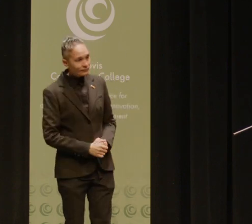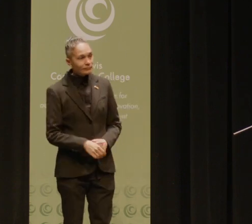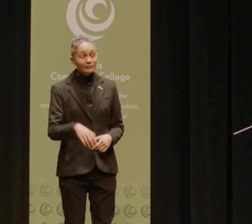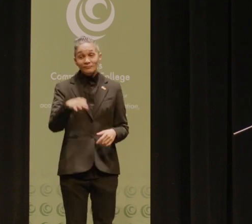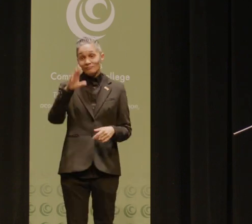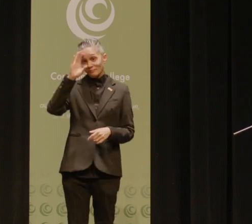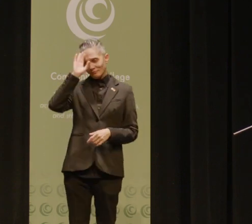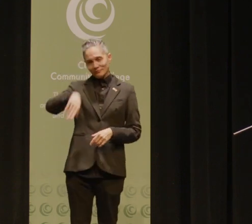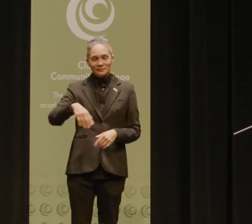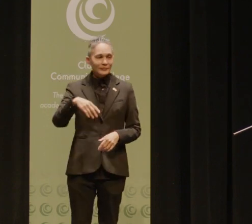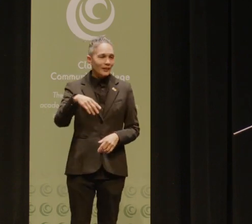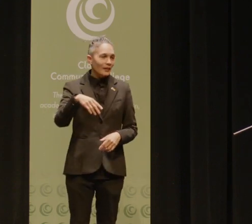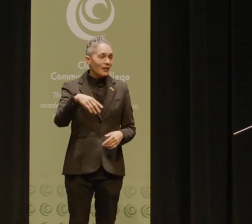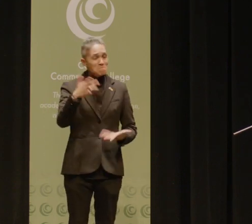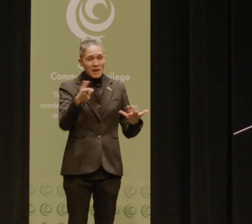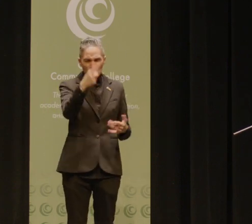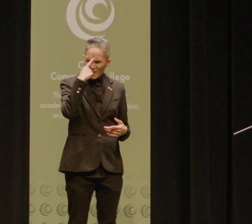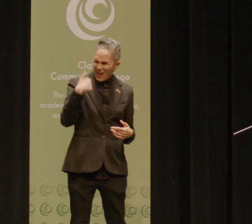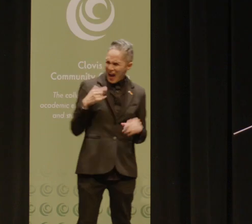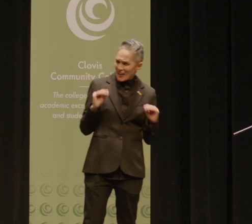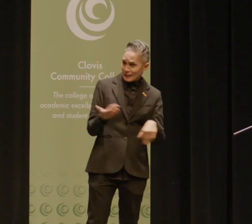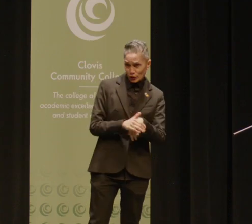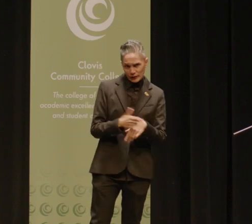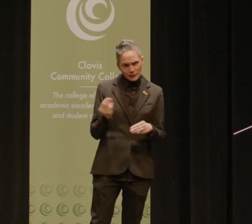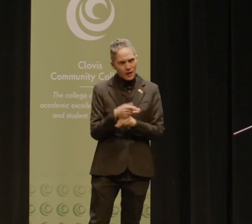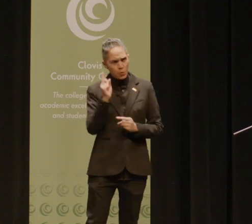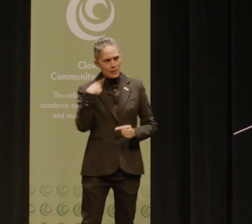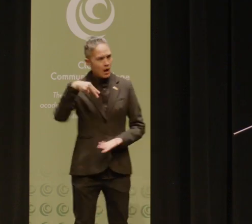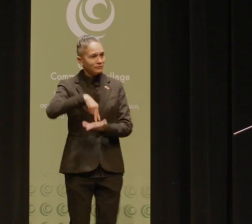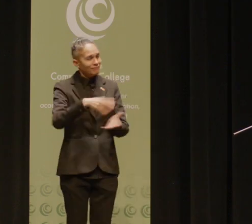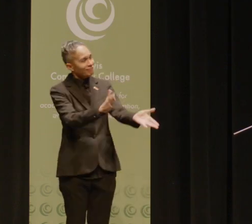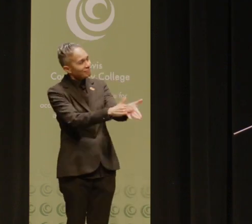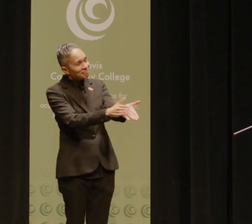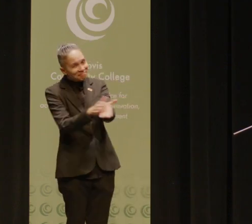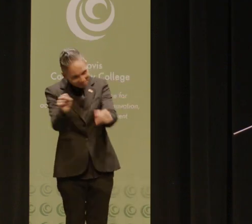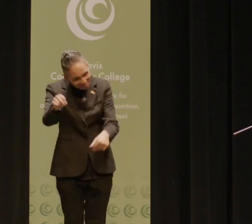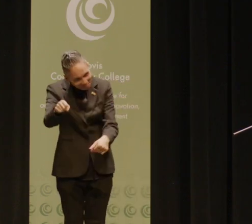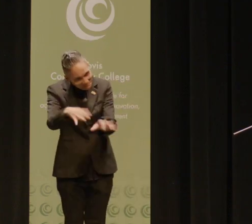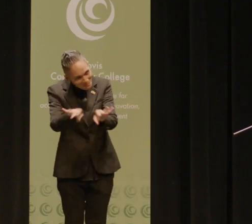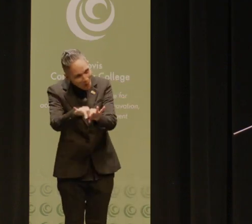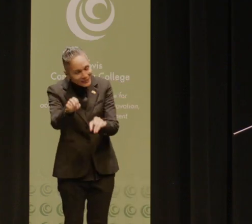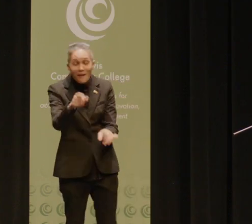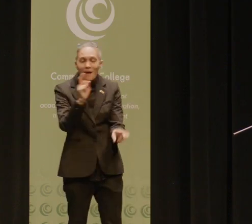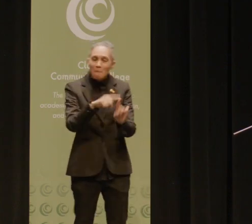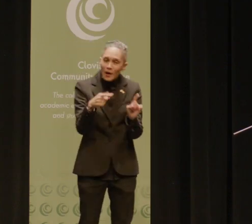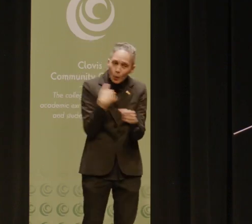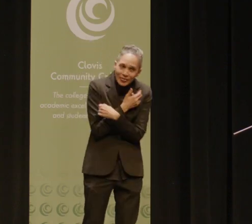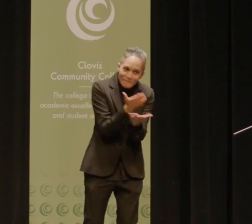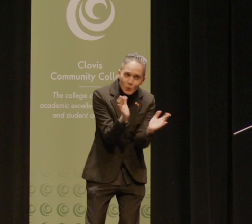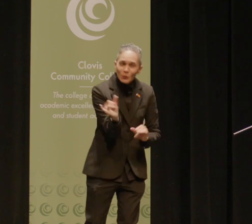You know, and you might be sitting there, well, I teach English and math. That's good. Yes, it is. And we love you